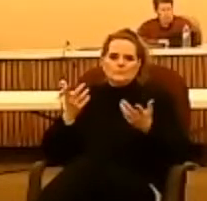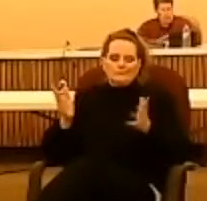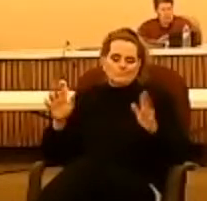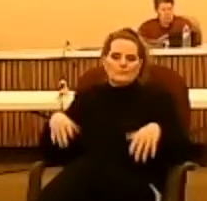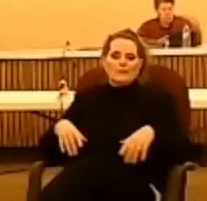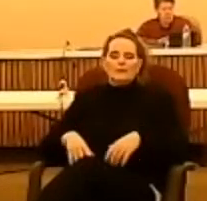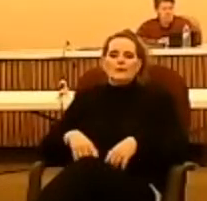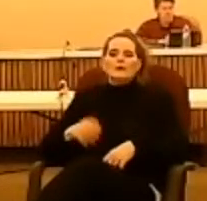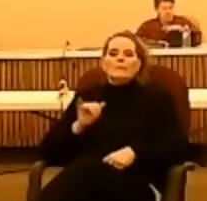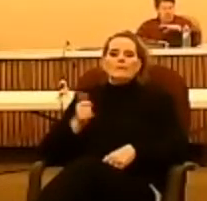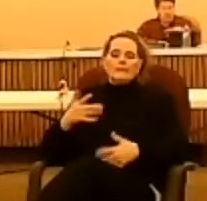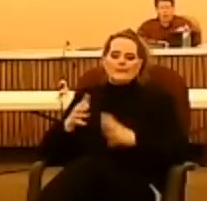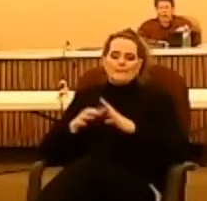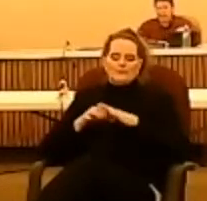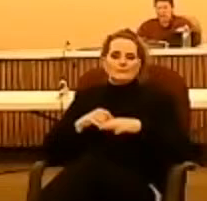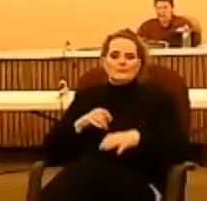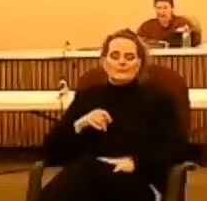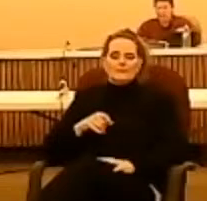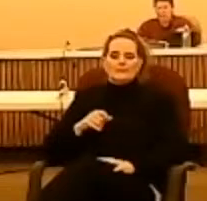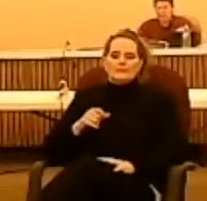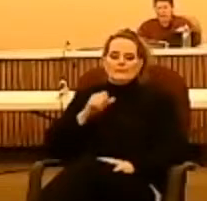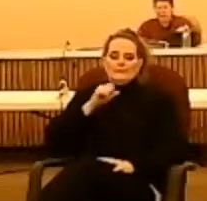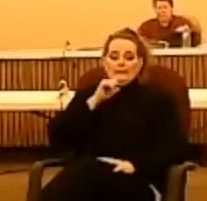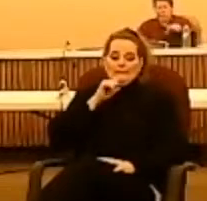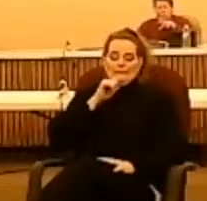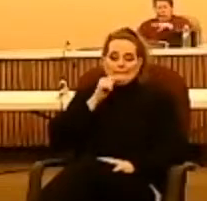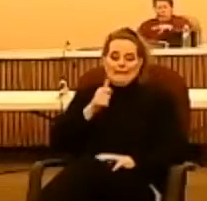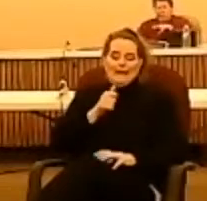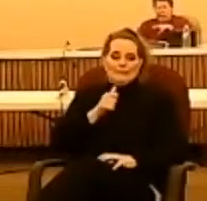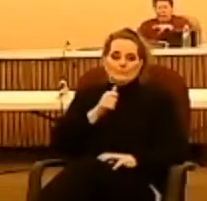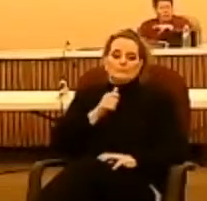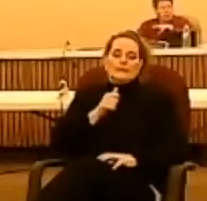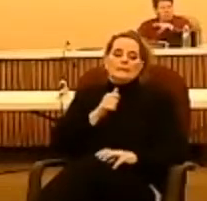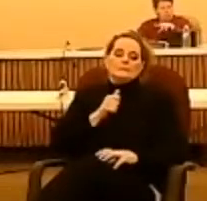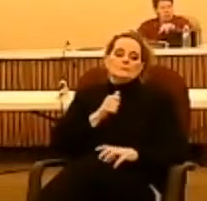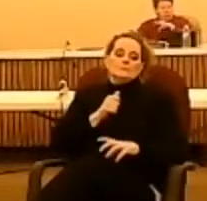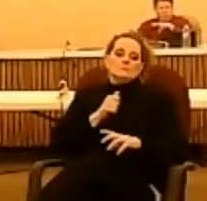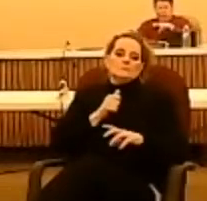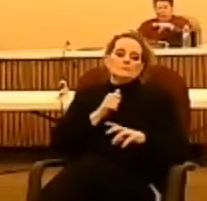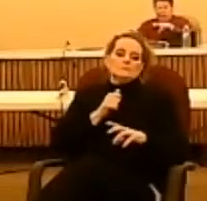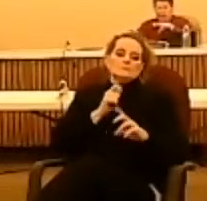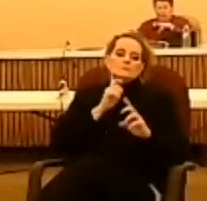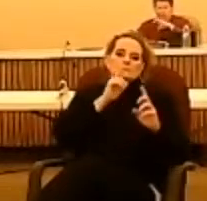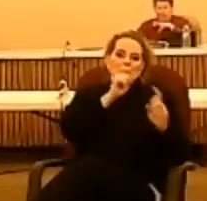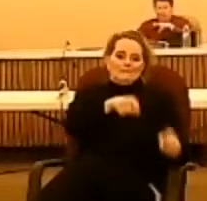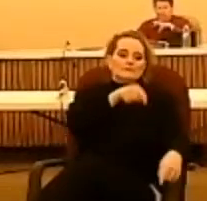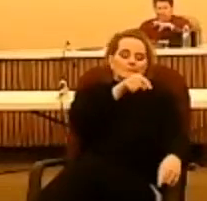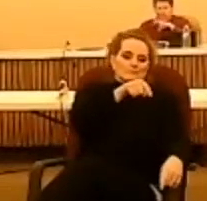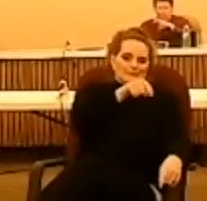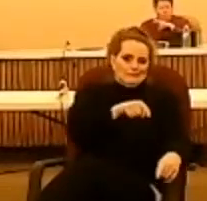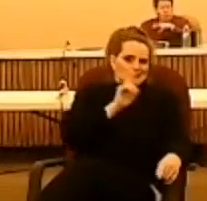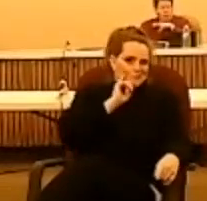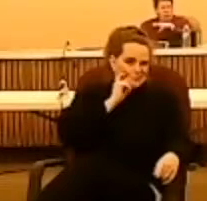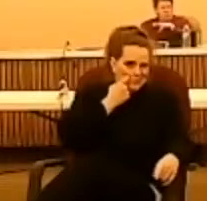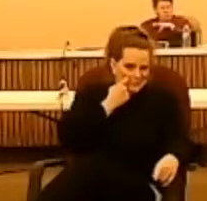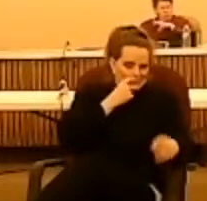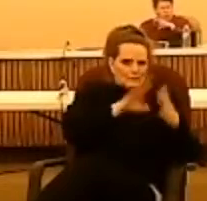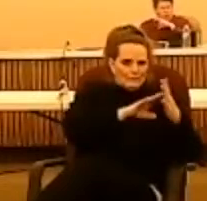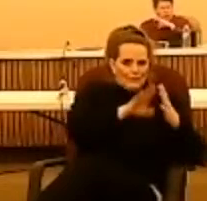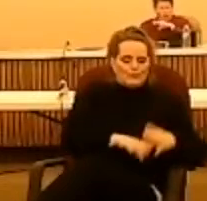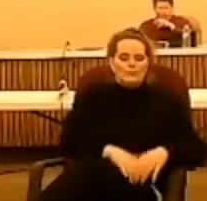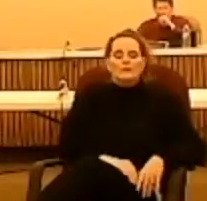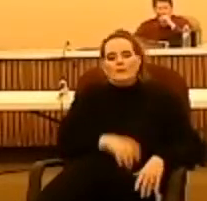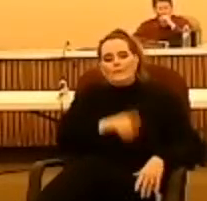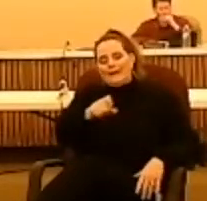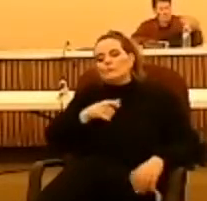so like I said, it's not going on this developer because it's being placed on it was already placed on as a mitigation